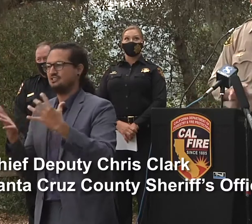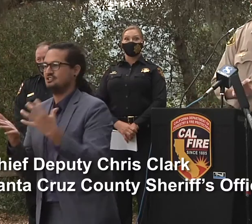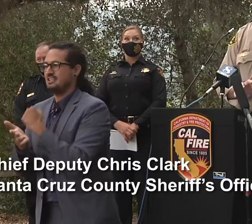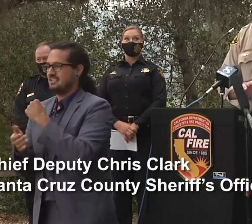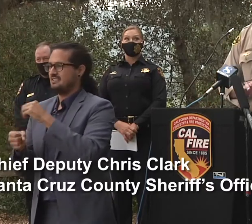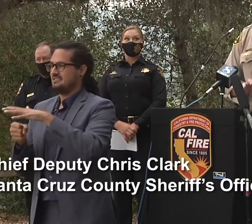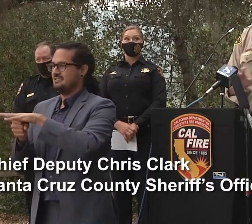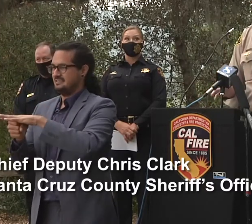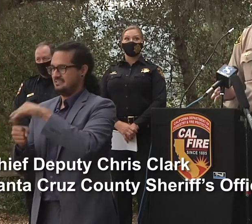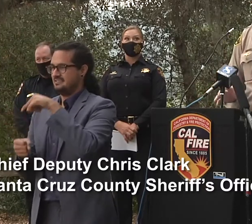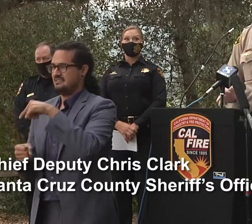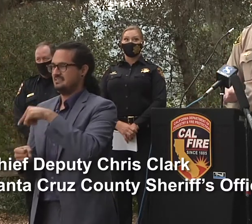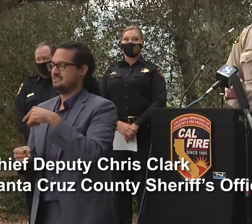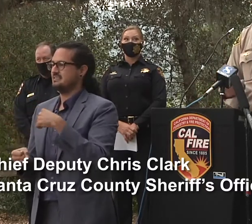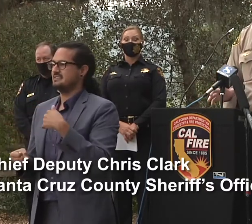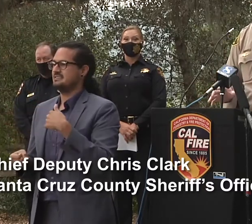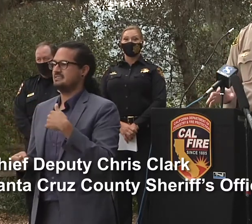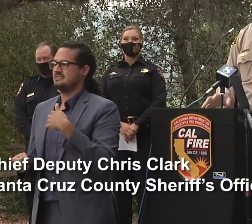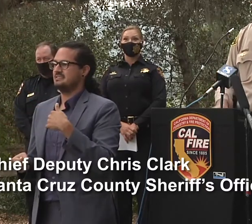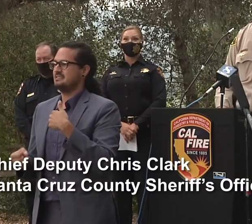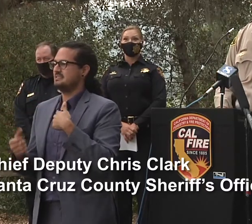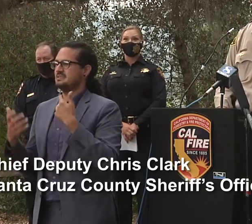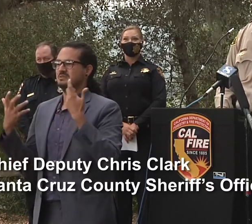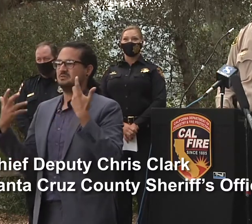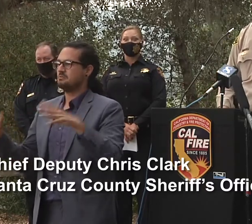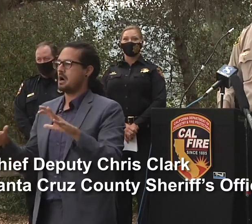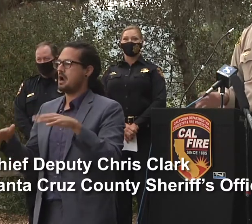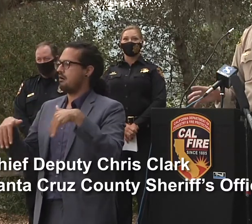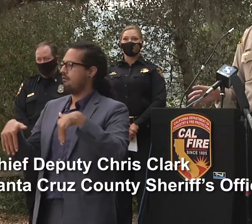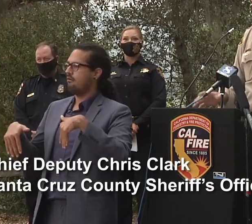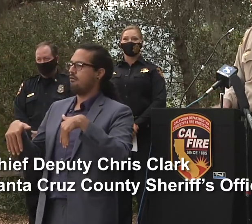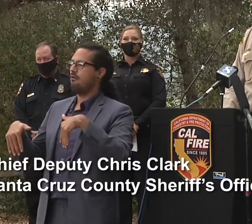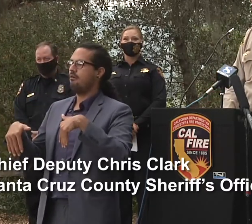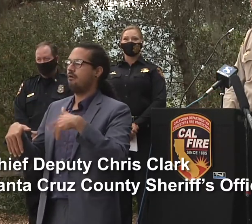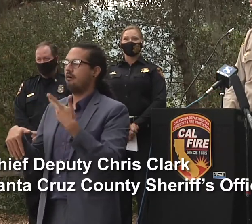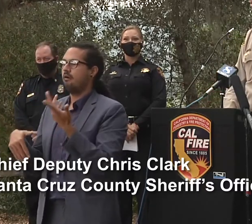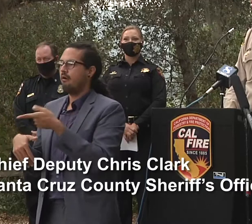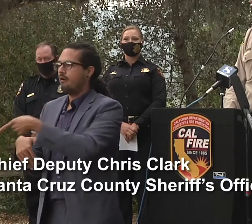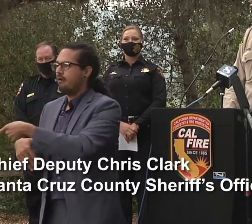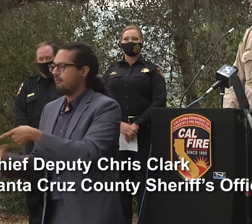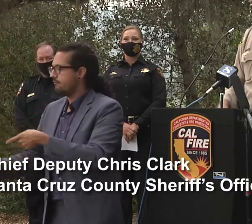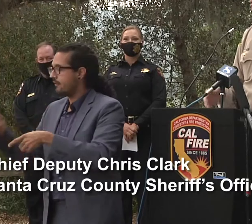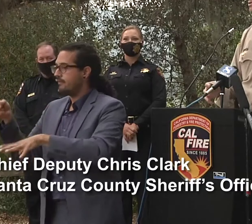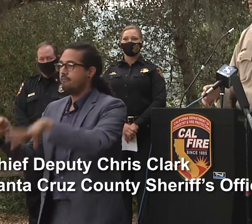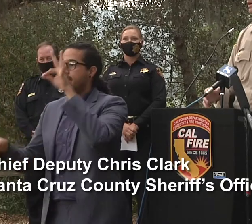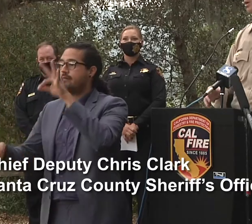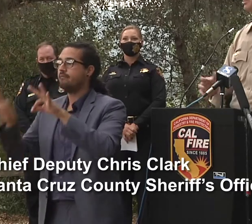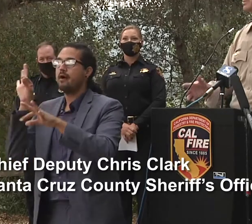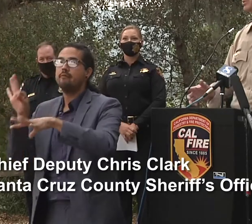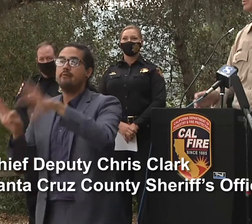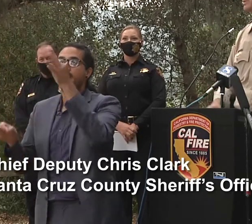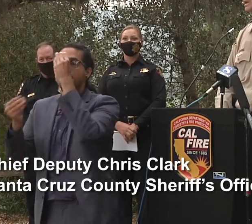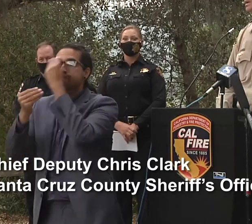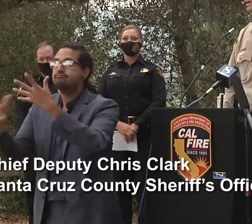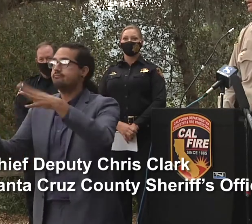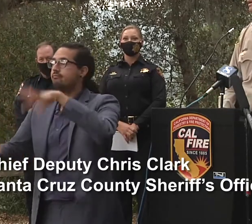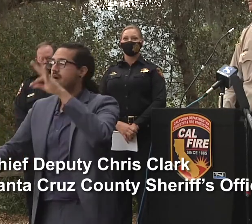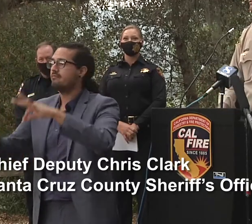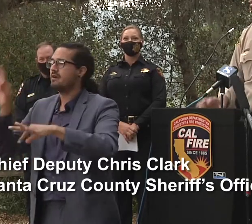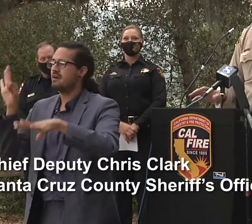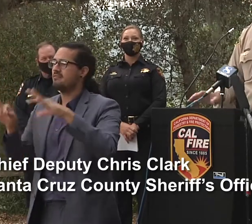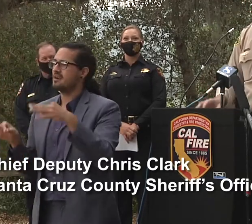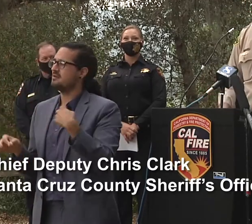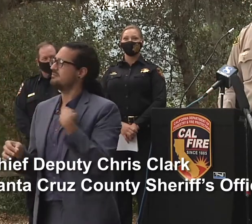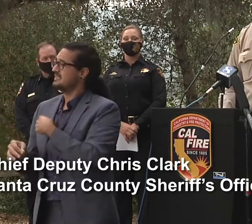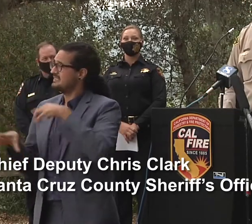here, nor does our office want to be recovering people that are victims of fire. We got in this job to help people. This